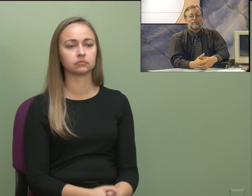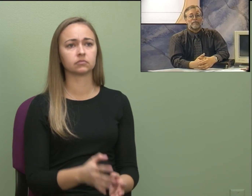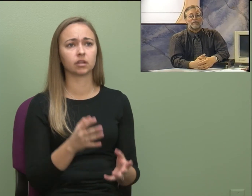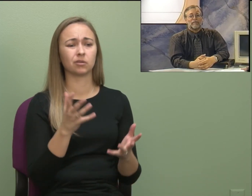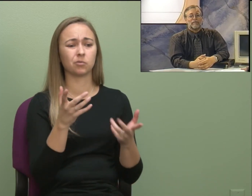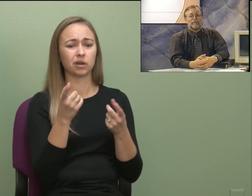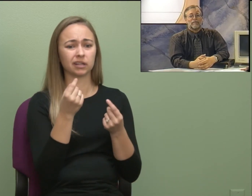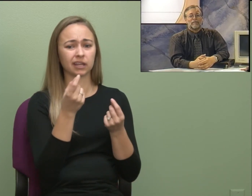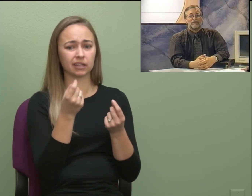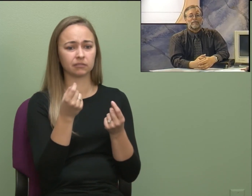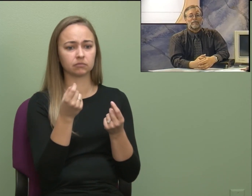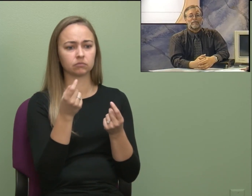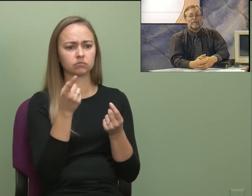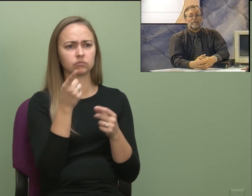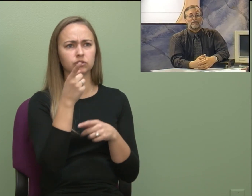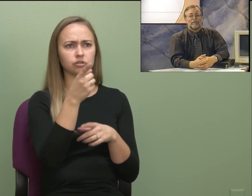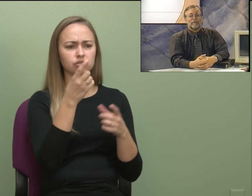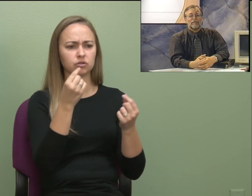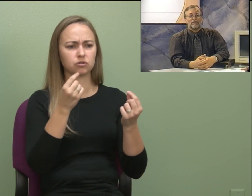problems?